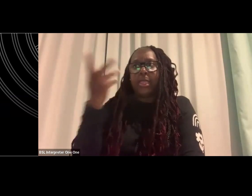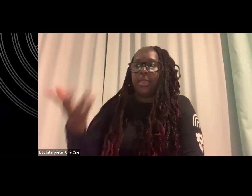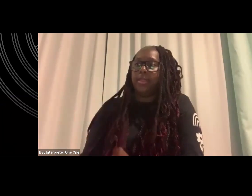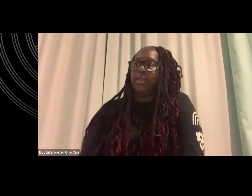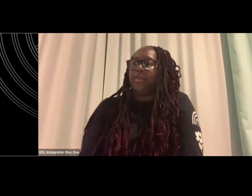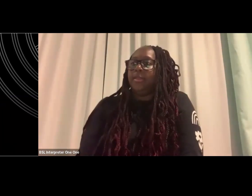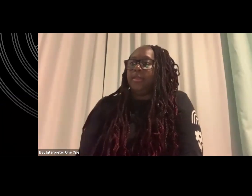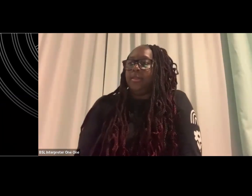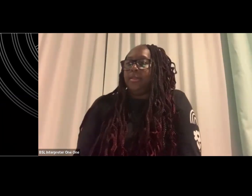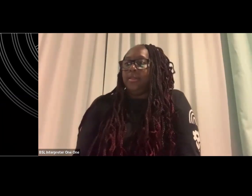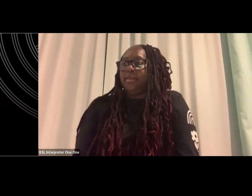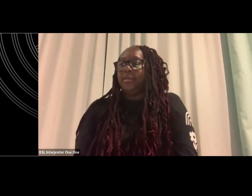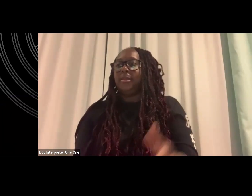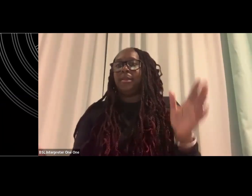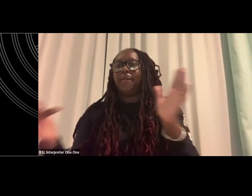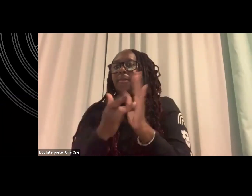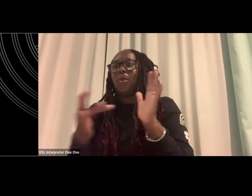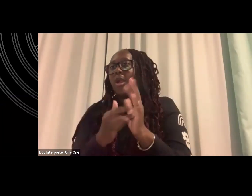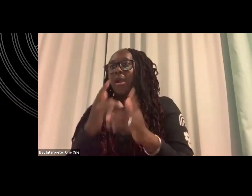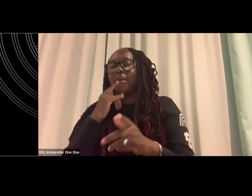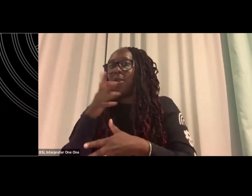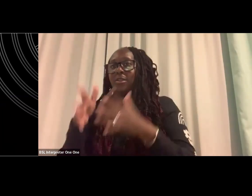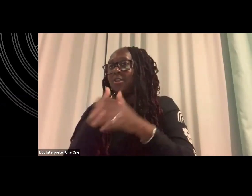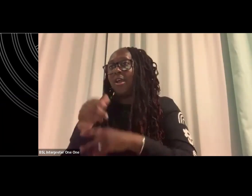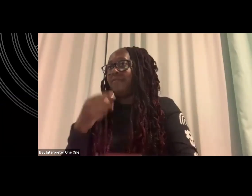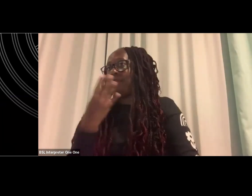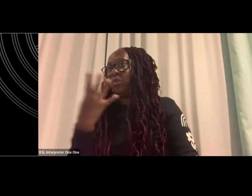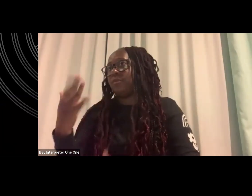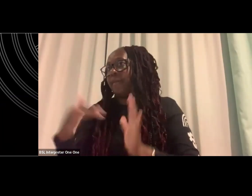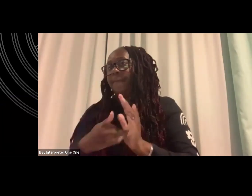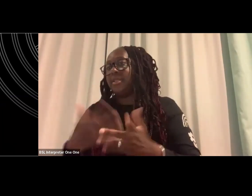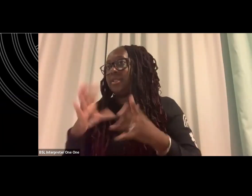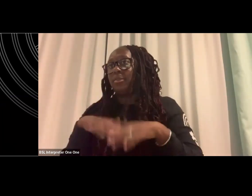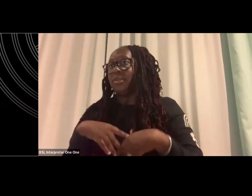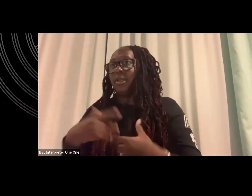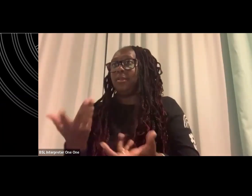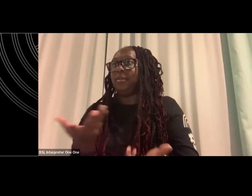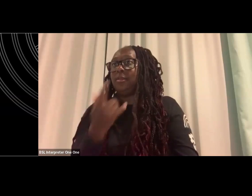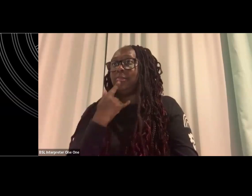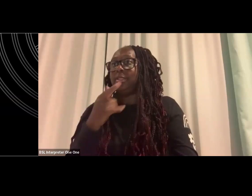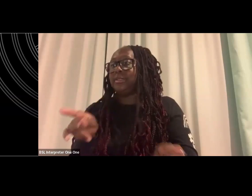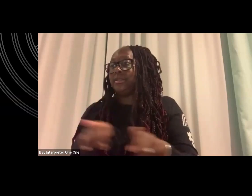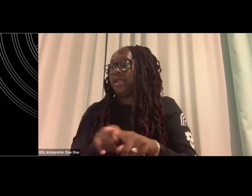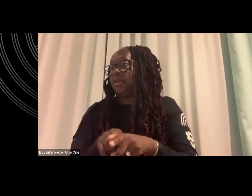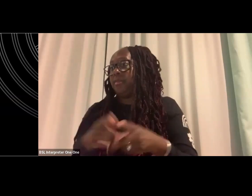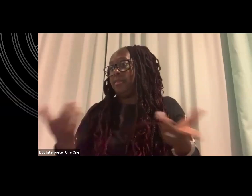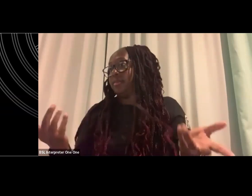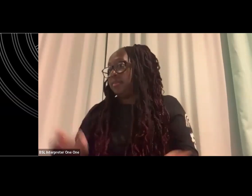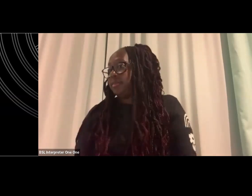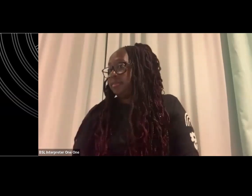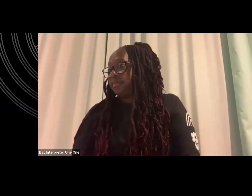the relevance of intervening at any of those points, but believe that the most transformational